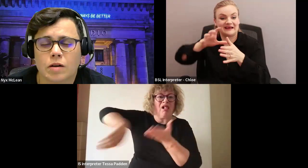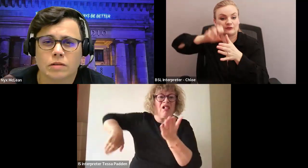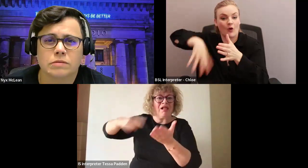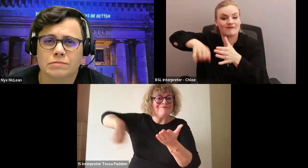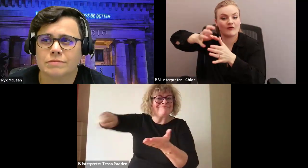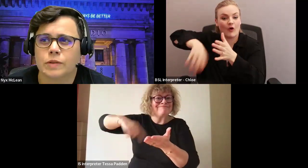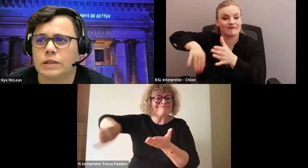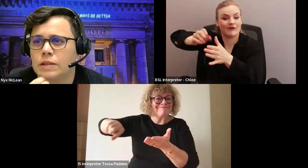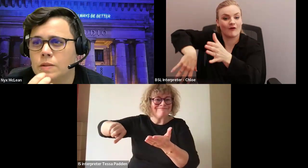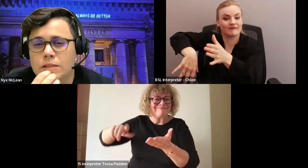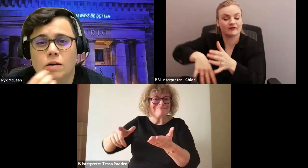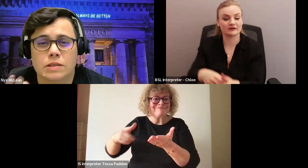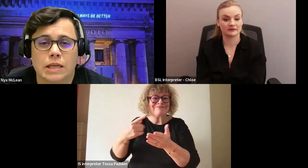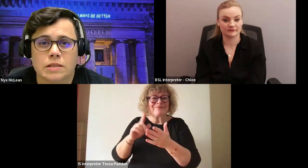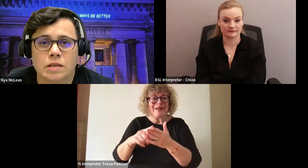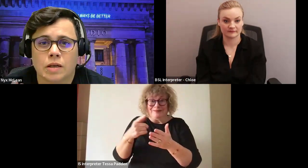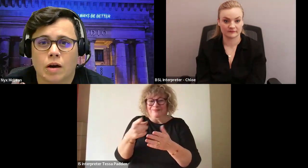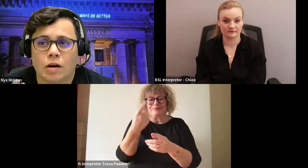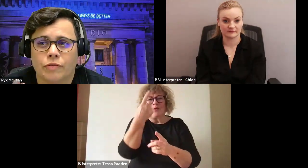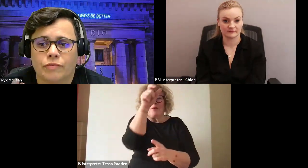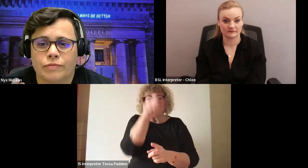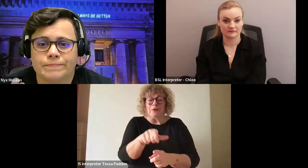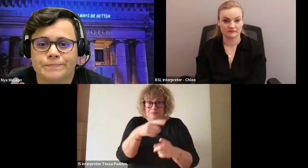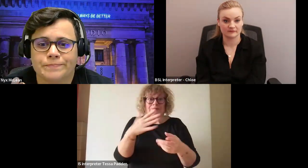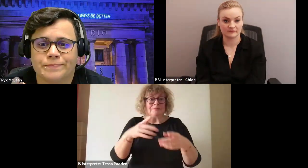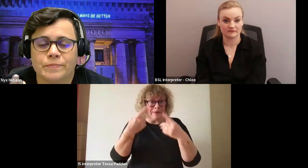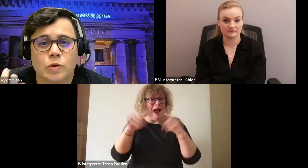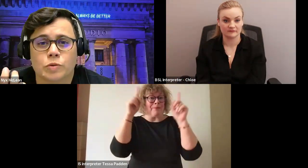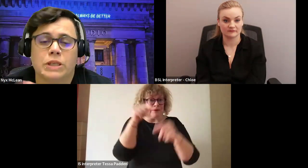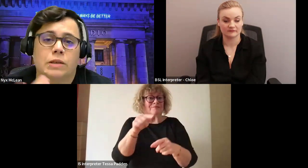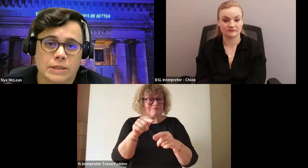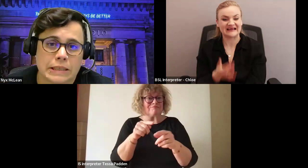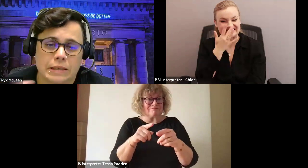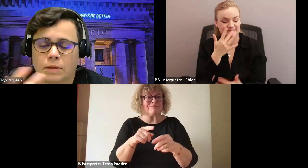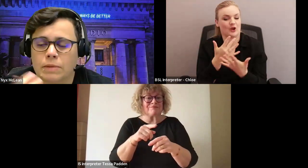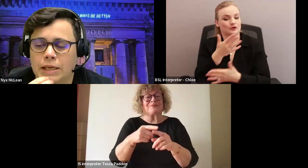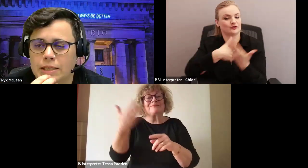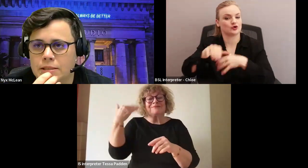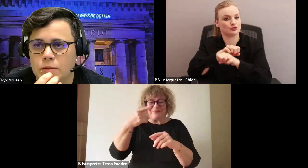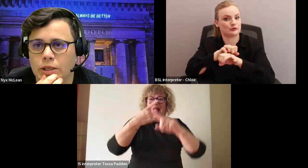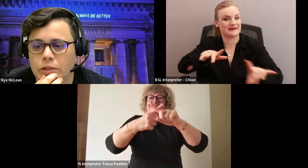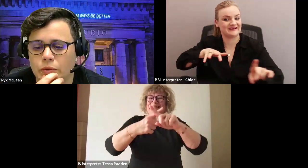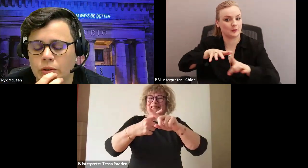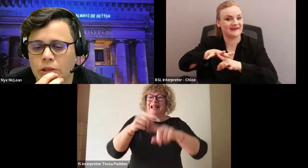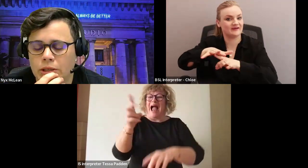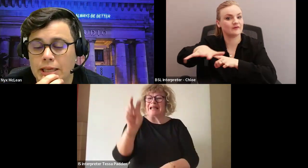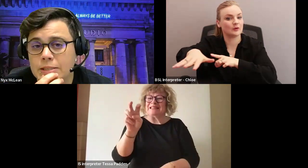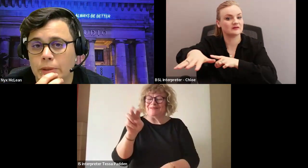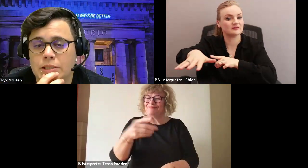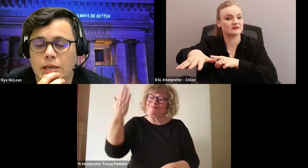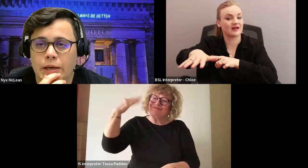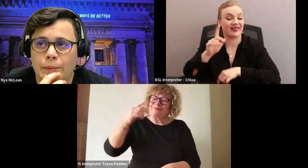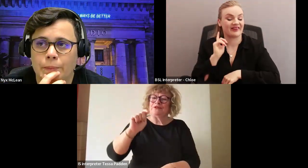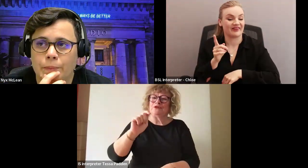a strong, it's quite a strong sense of social media, in particular, in my case, this is the work I do in